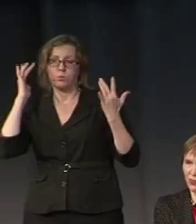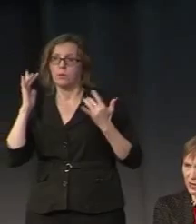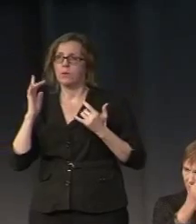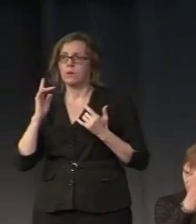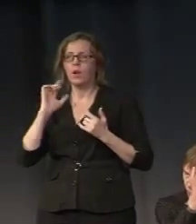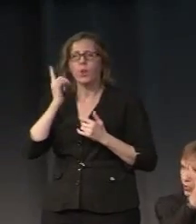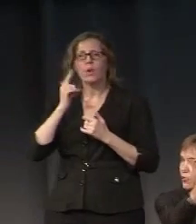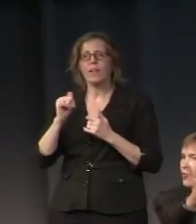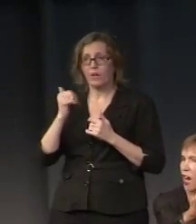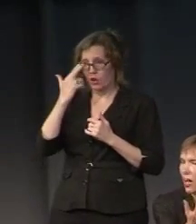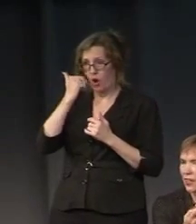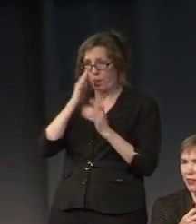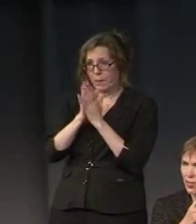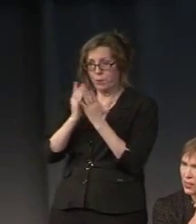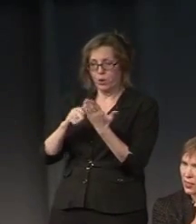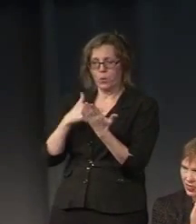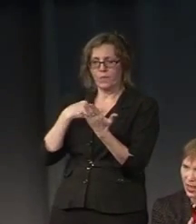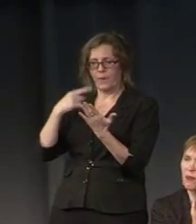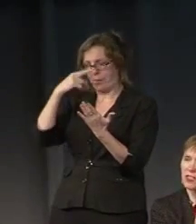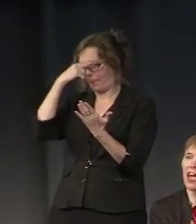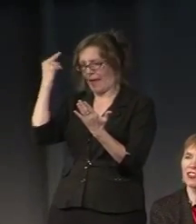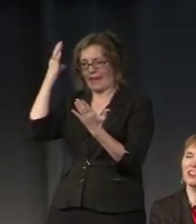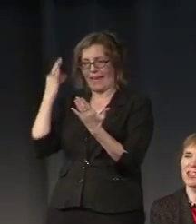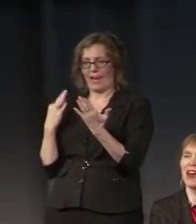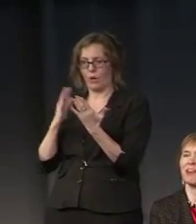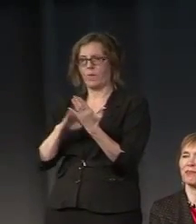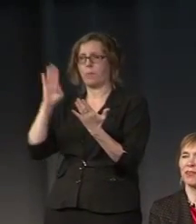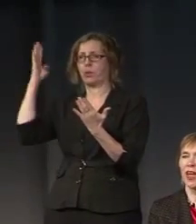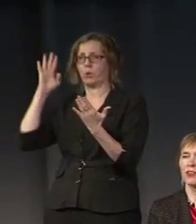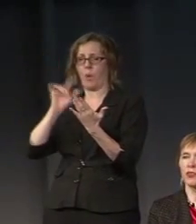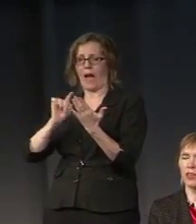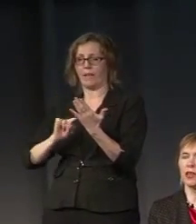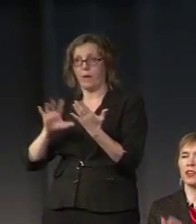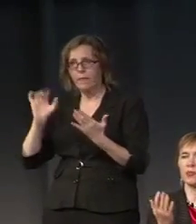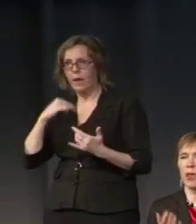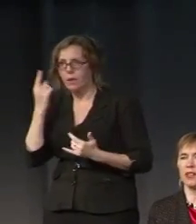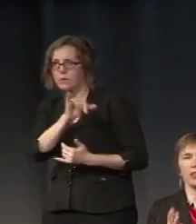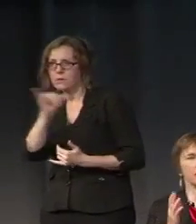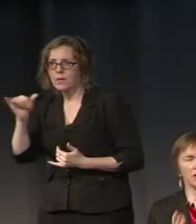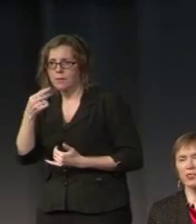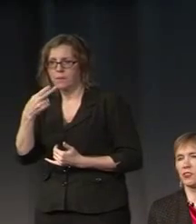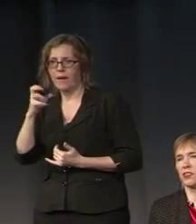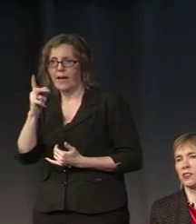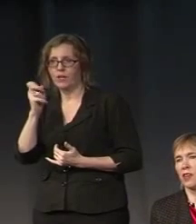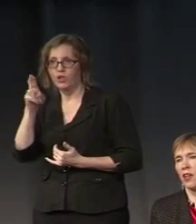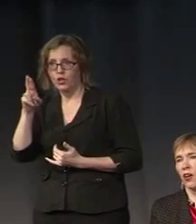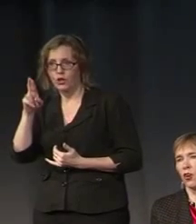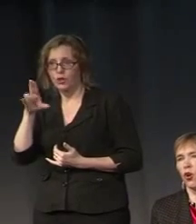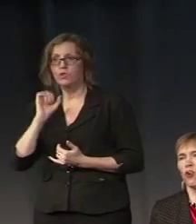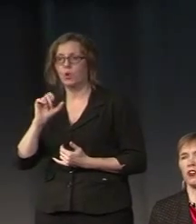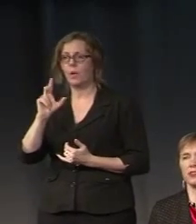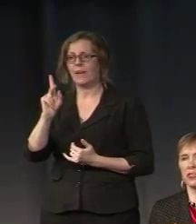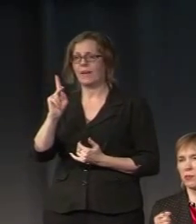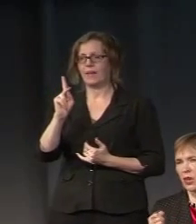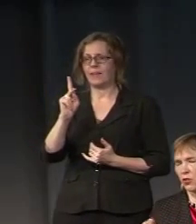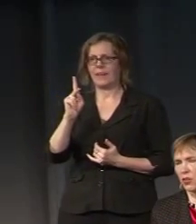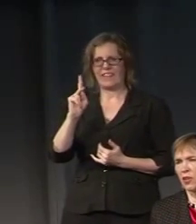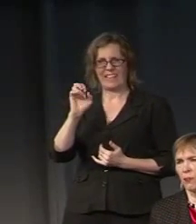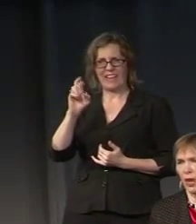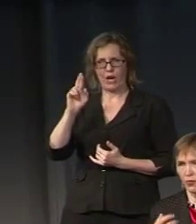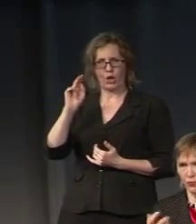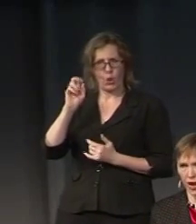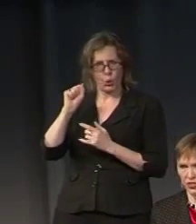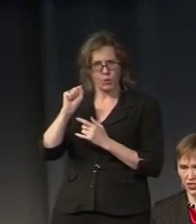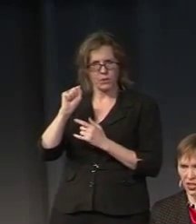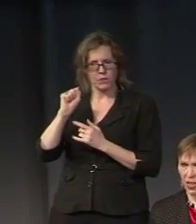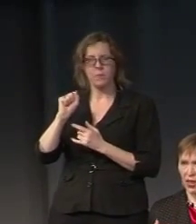black-haired person with this blue highlight, right? That was Hector's hair. So Kianos meant lustrous. Chloros didn't mean green,